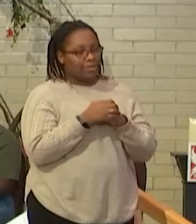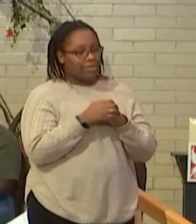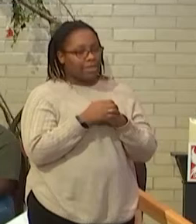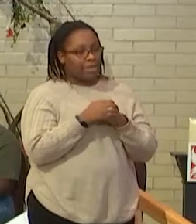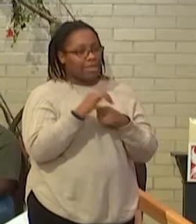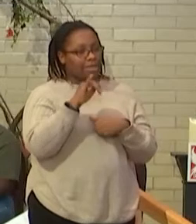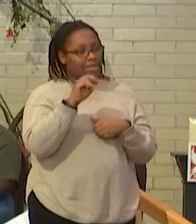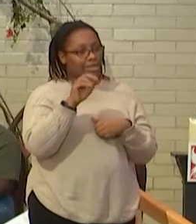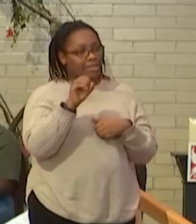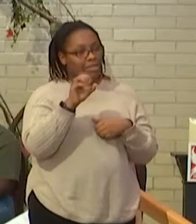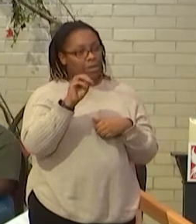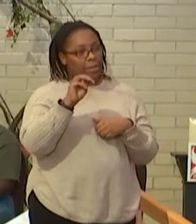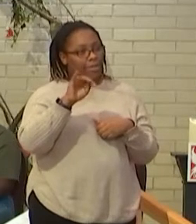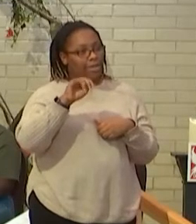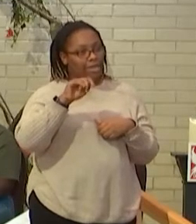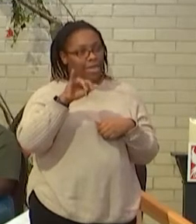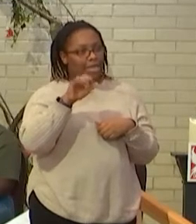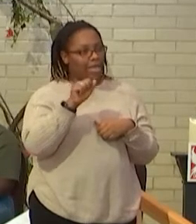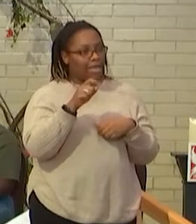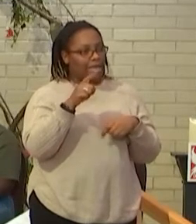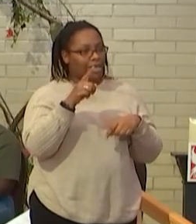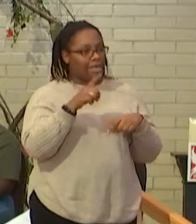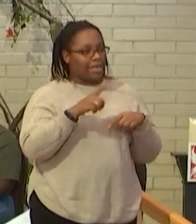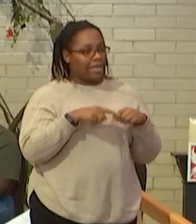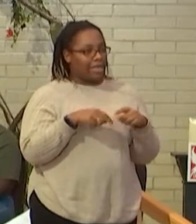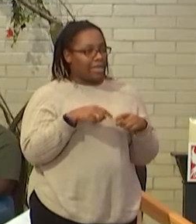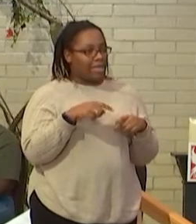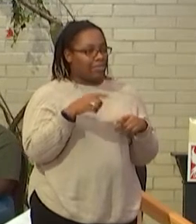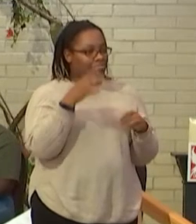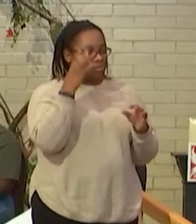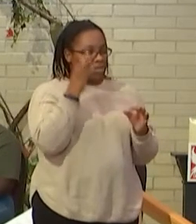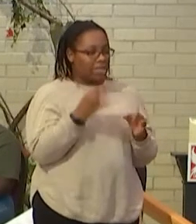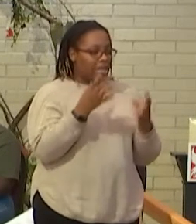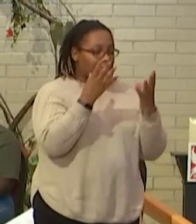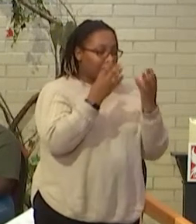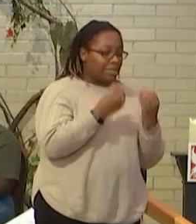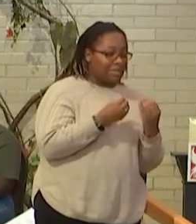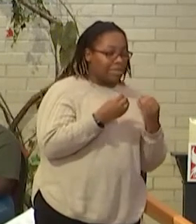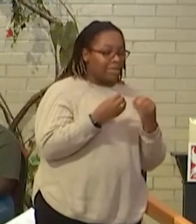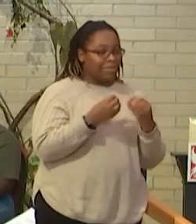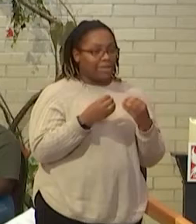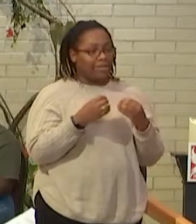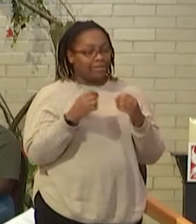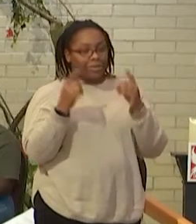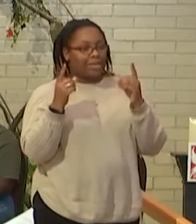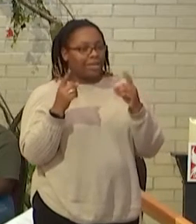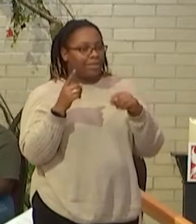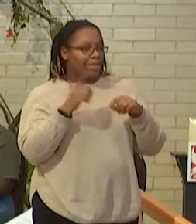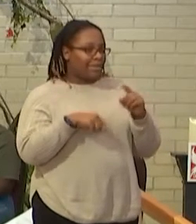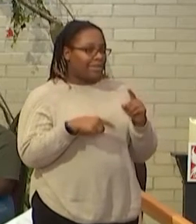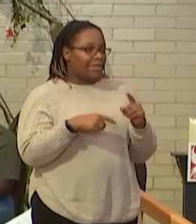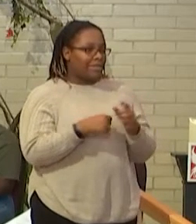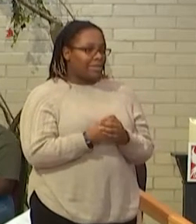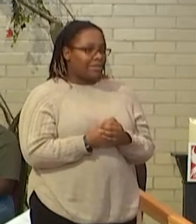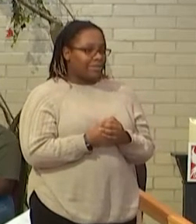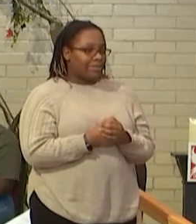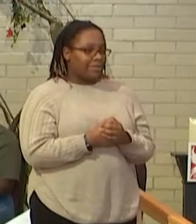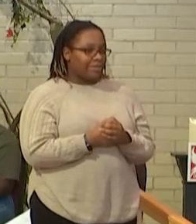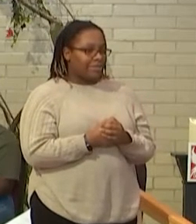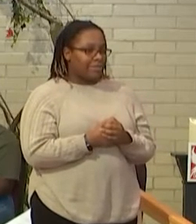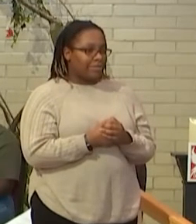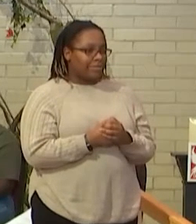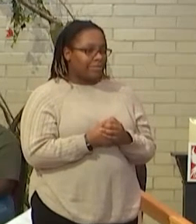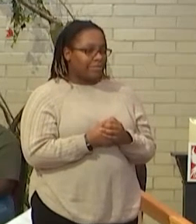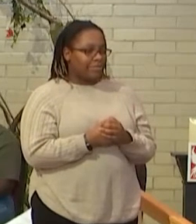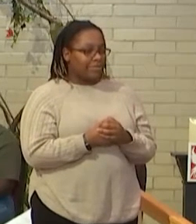I don't just get sleepy all the time. There are times that I can't fall asleep at night and I'm laying awake, but then in class the next day, I'm asleep at my